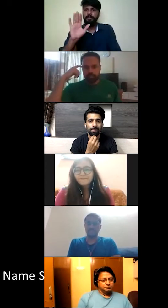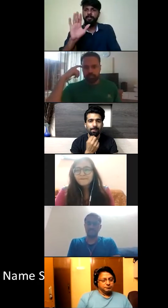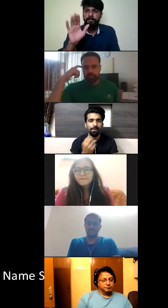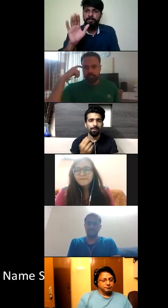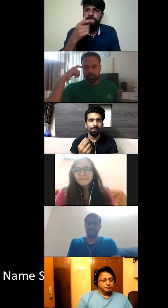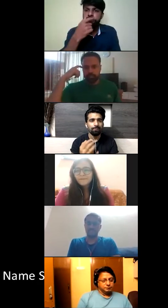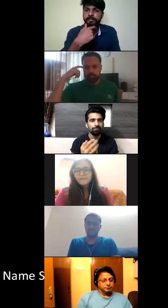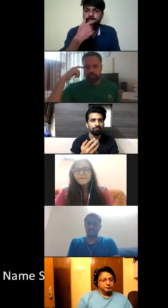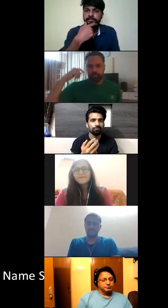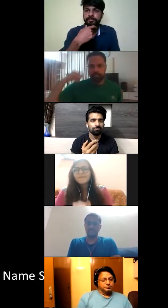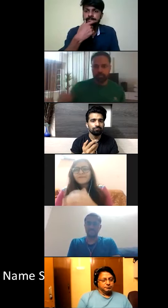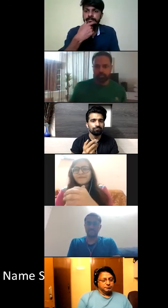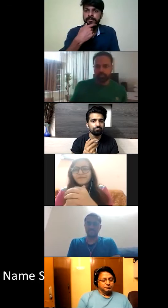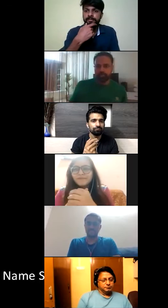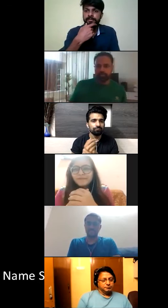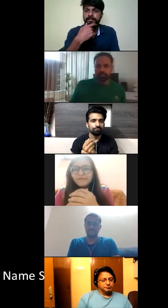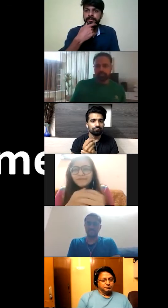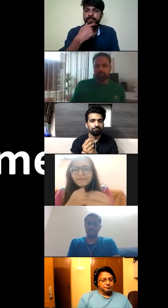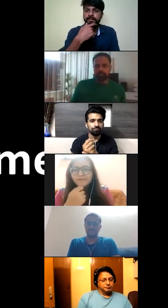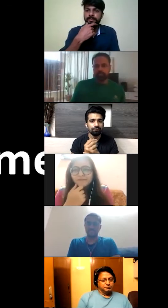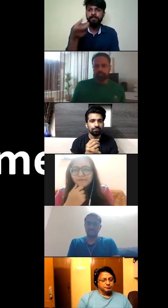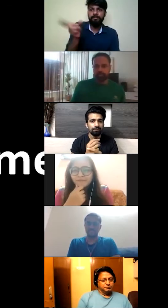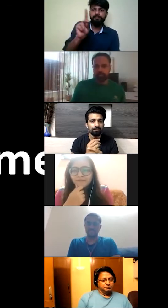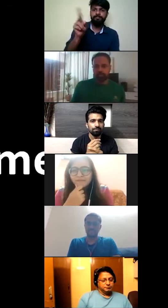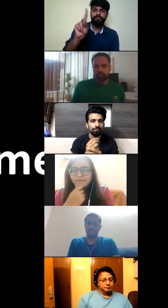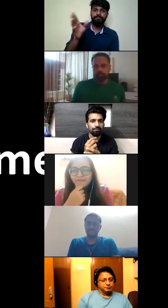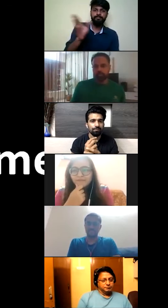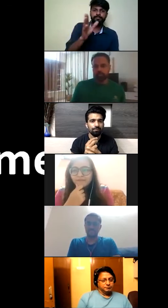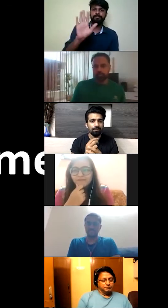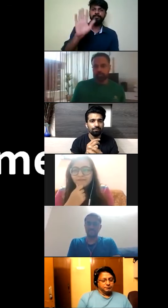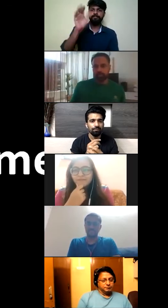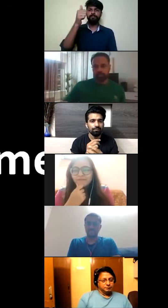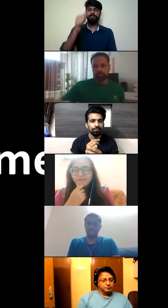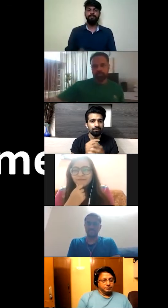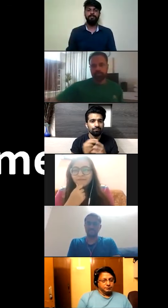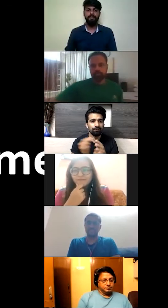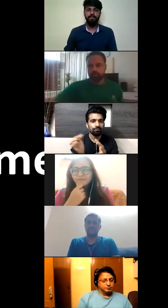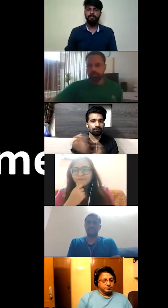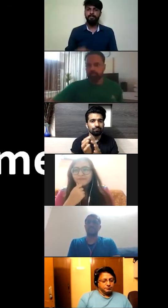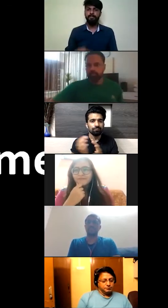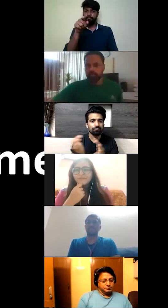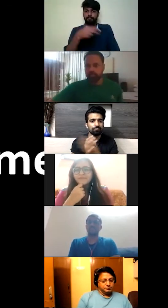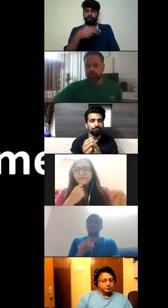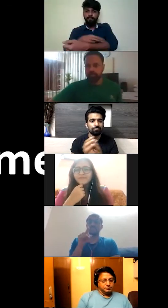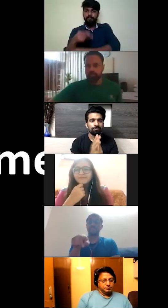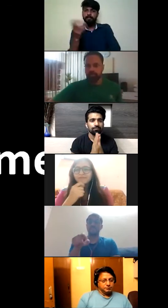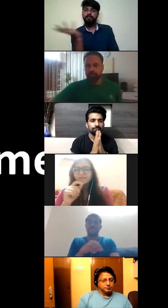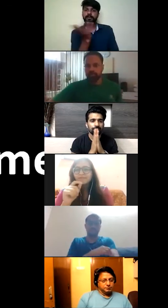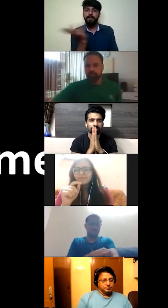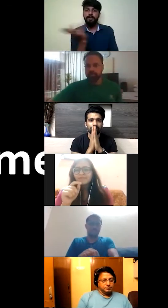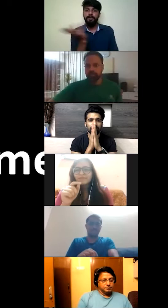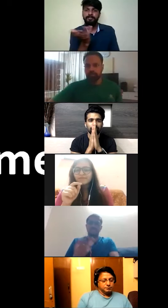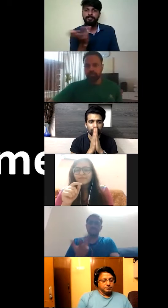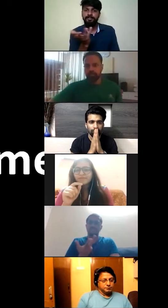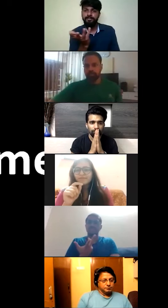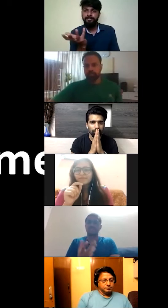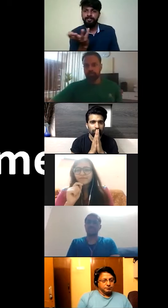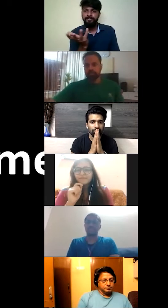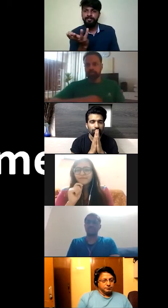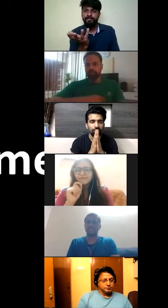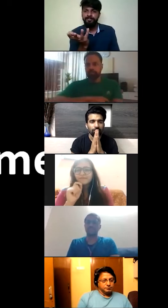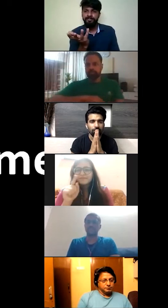My name, somebody wants to say something. Again, all right. Your name,